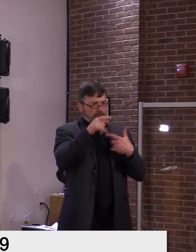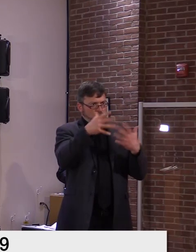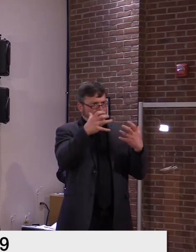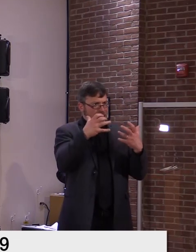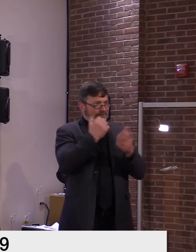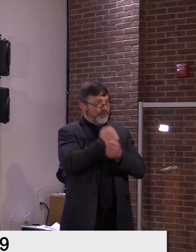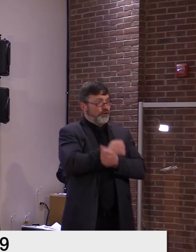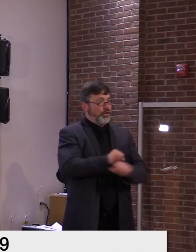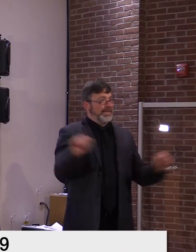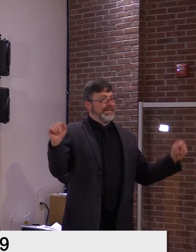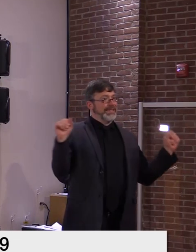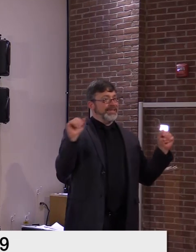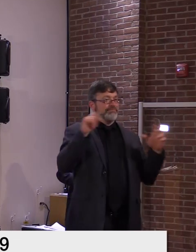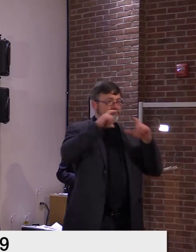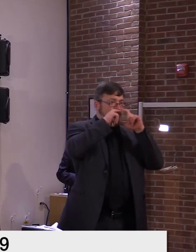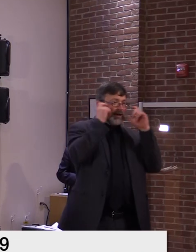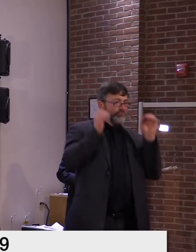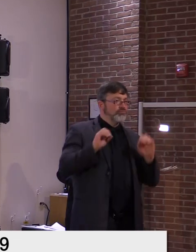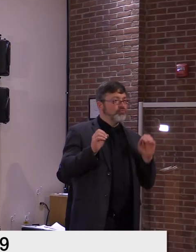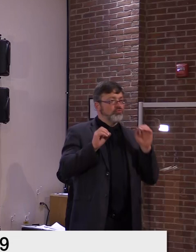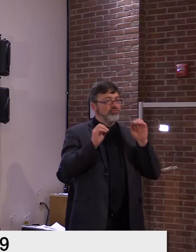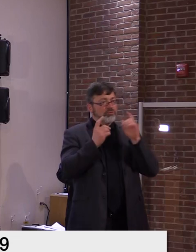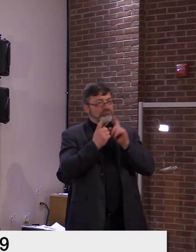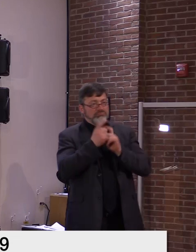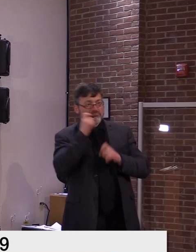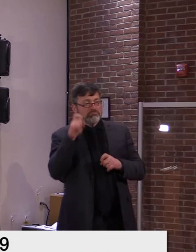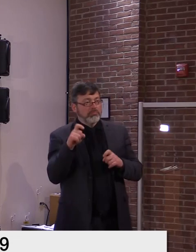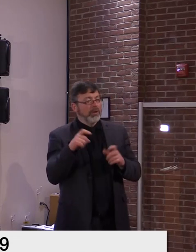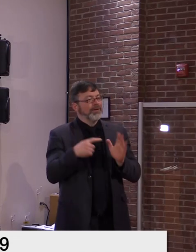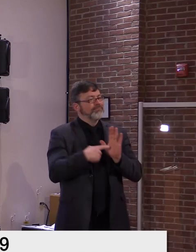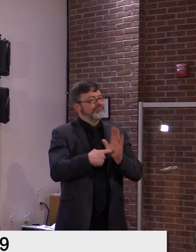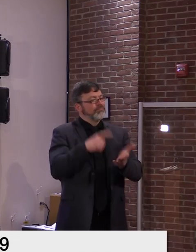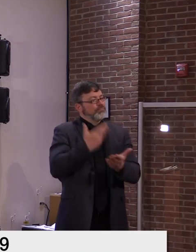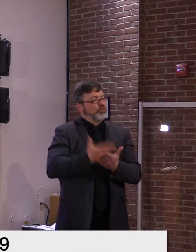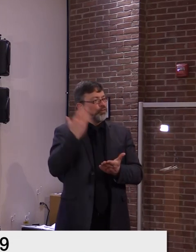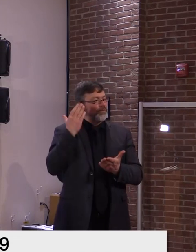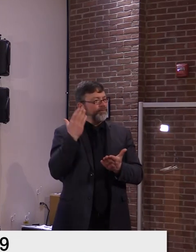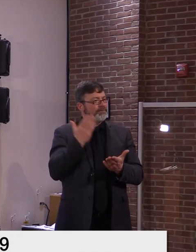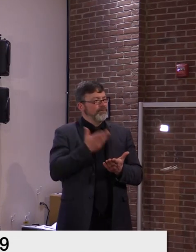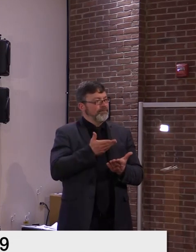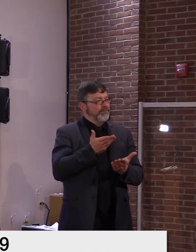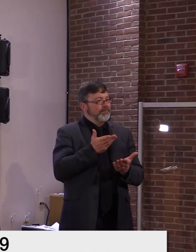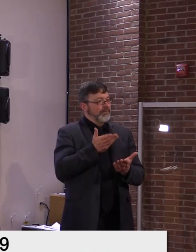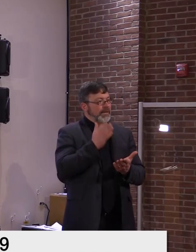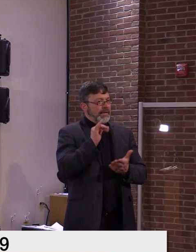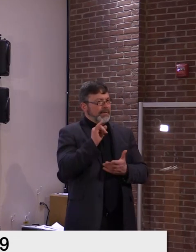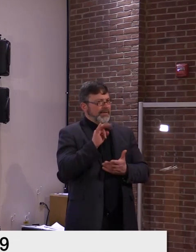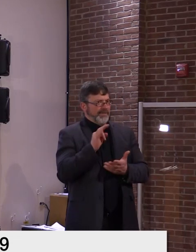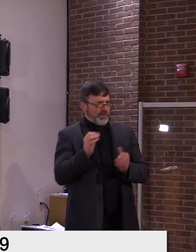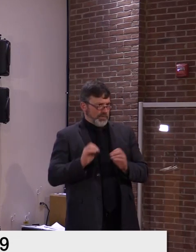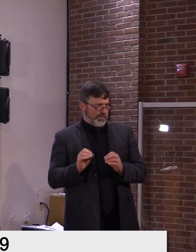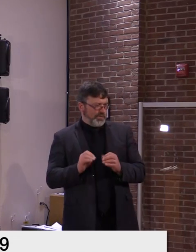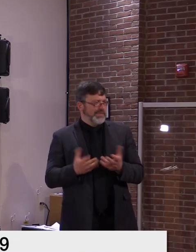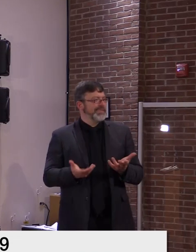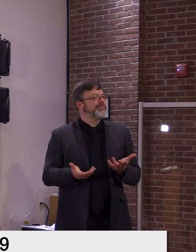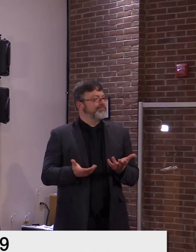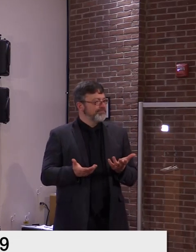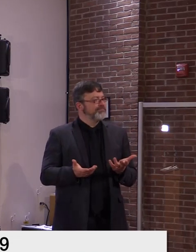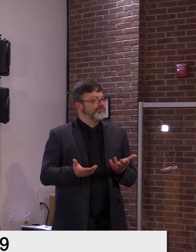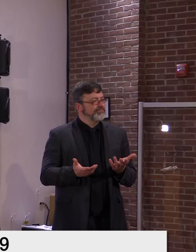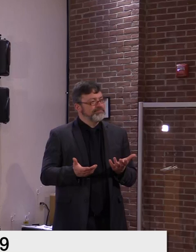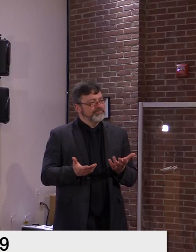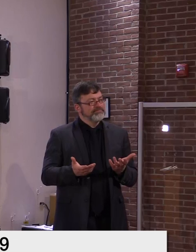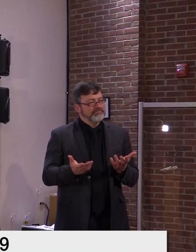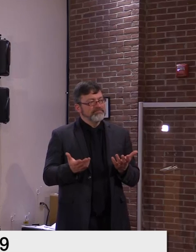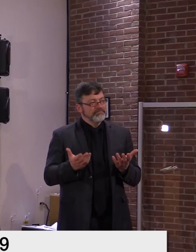premature to be able to comment fully on this. In fact, we're actually doing a little bit of a study on the area